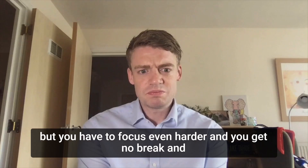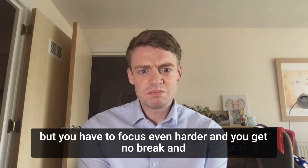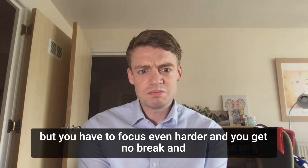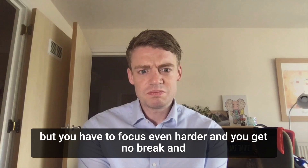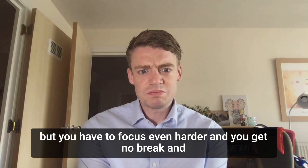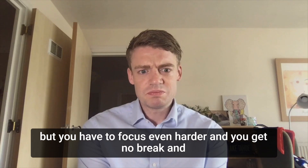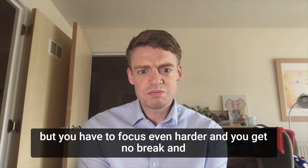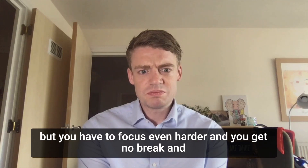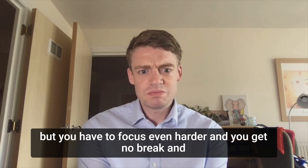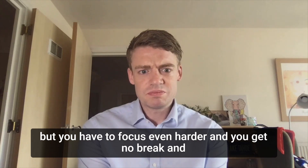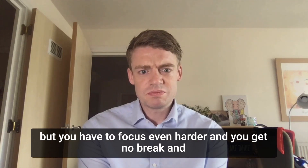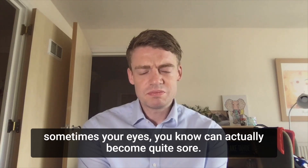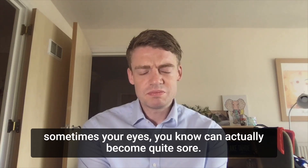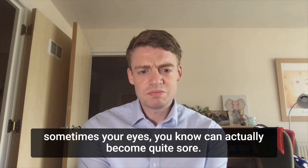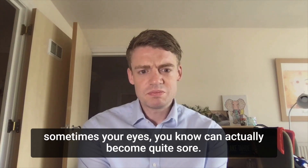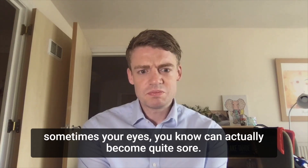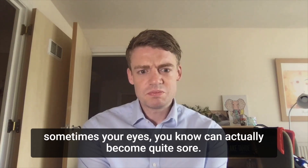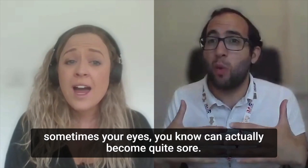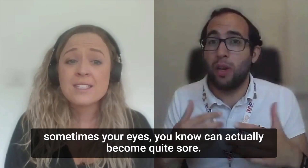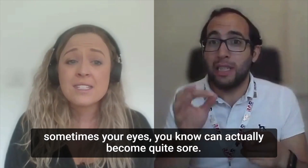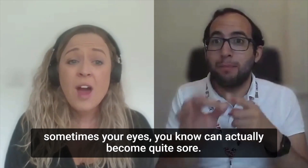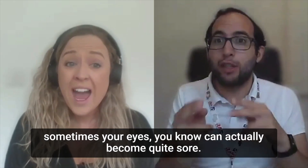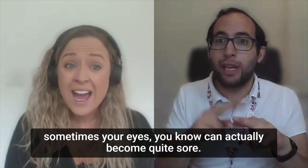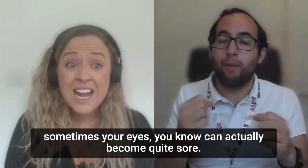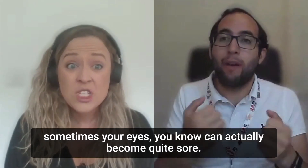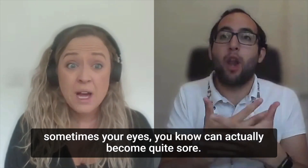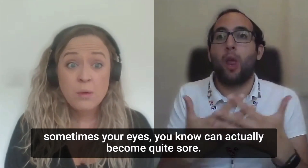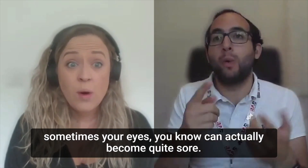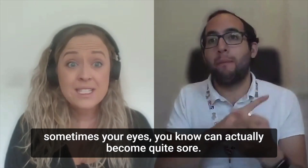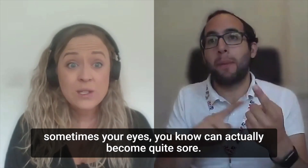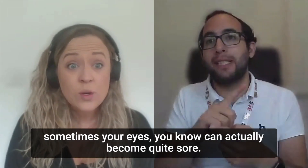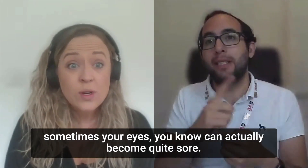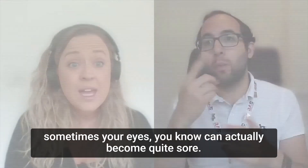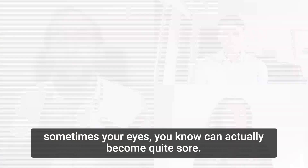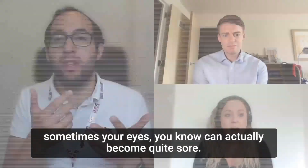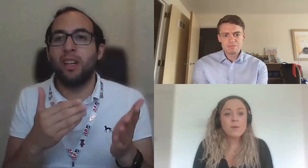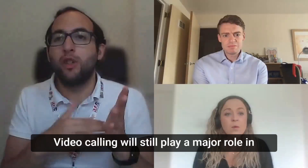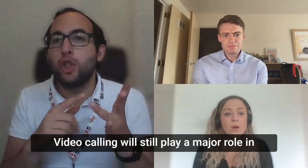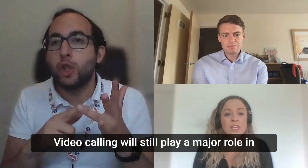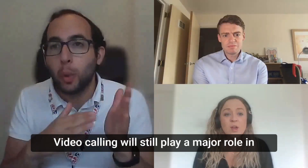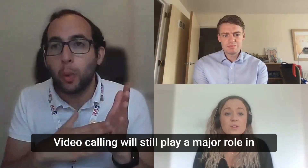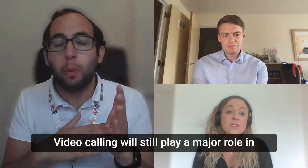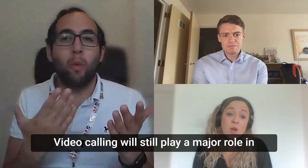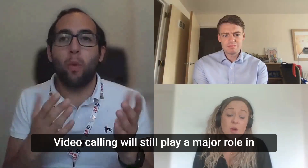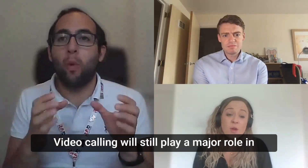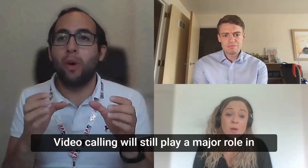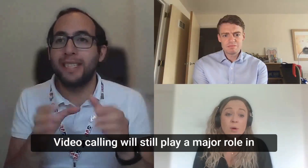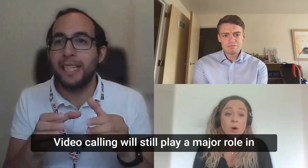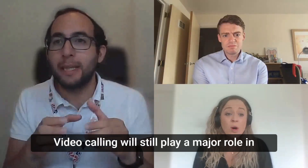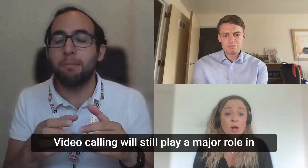and you get no break. And sometimes your eyes, can actually become quite sore. Video calling will still play a major role